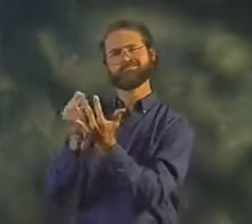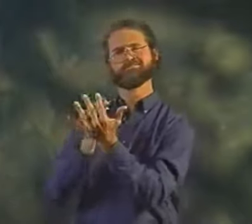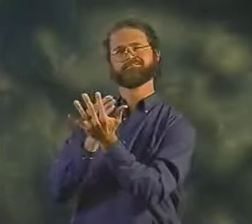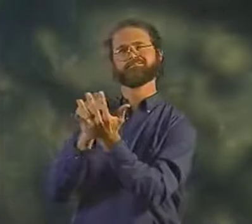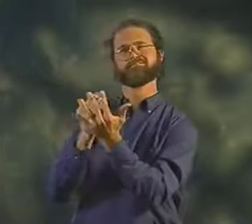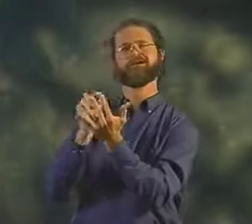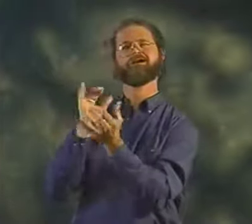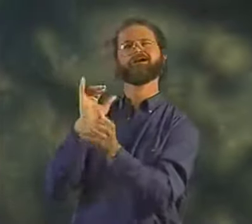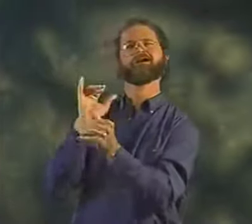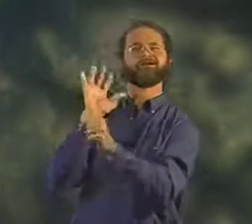it.